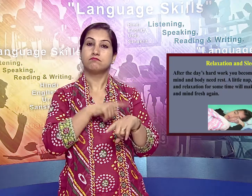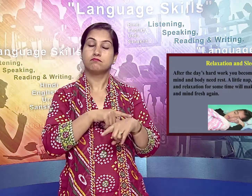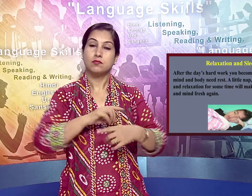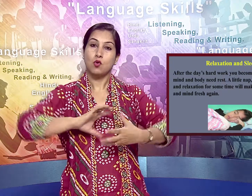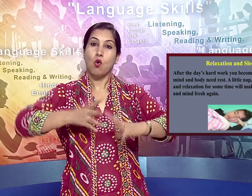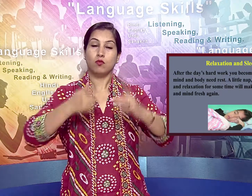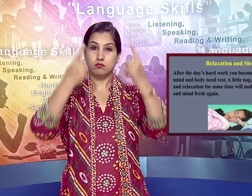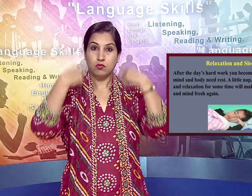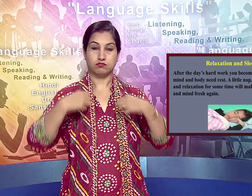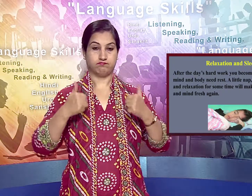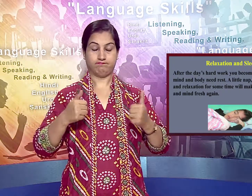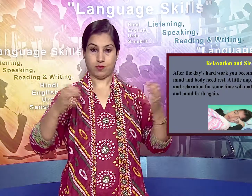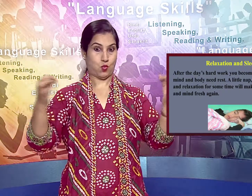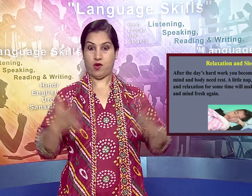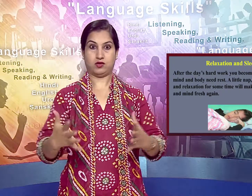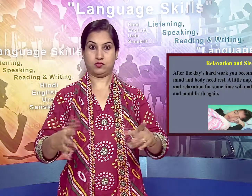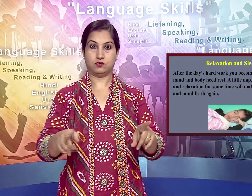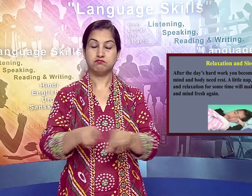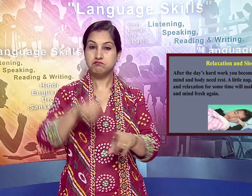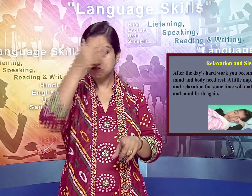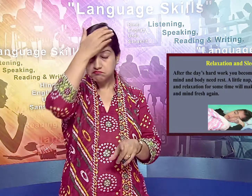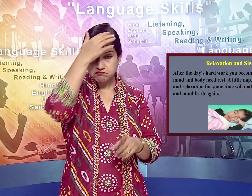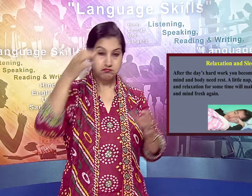make your body and mind fresh again.